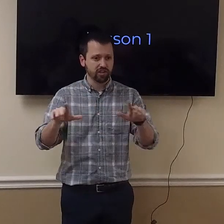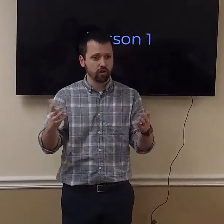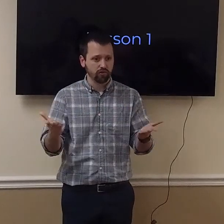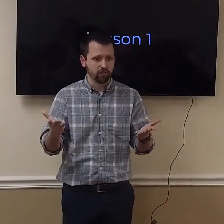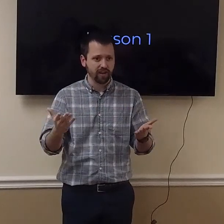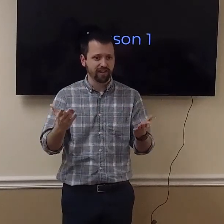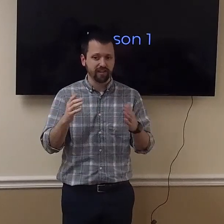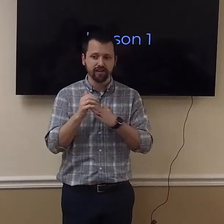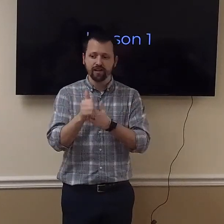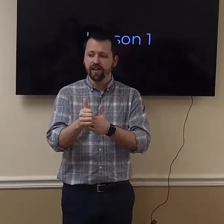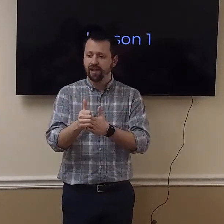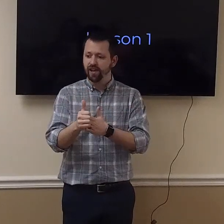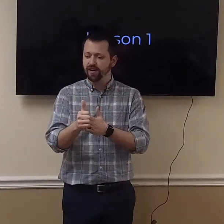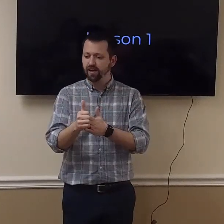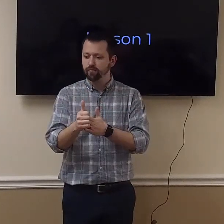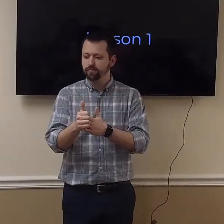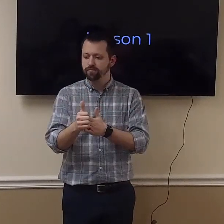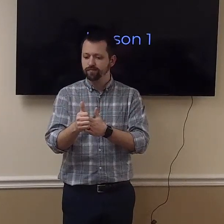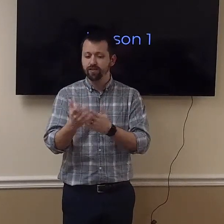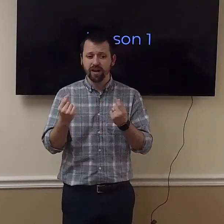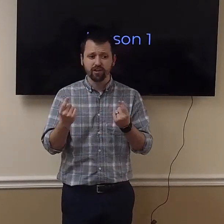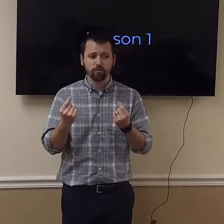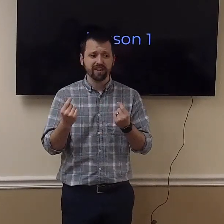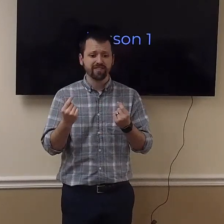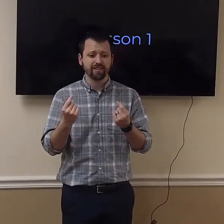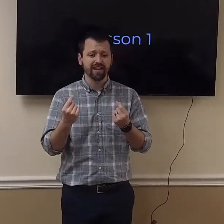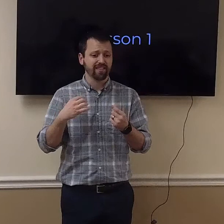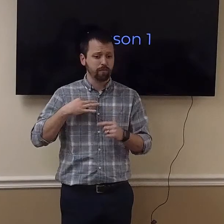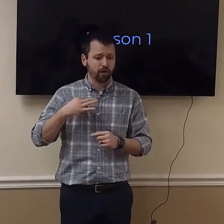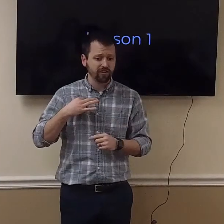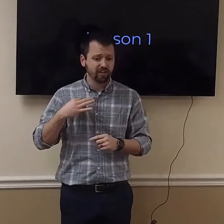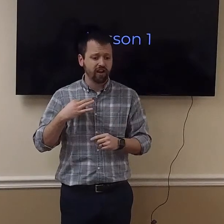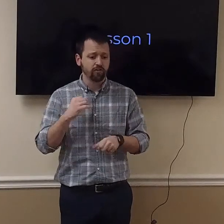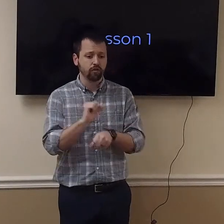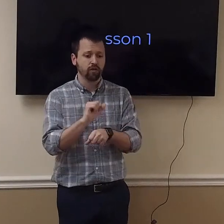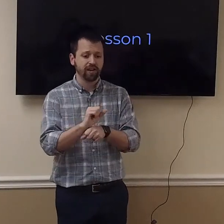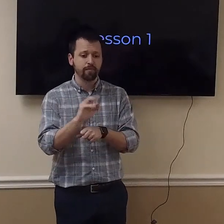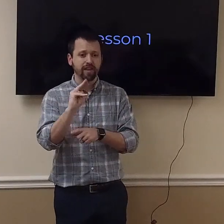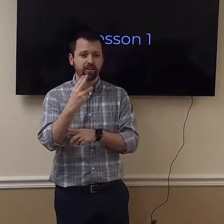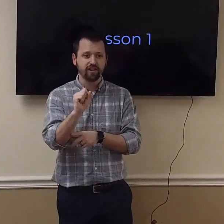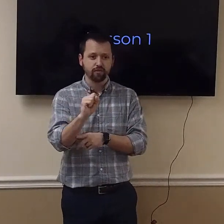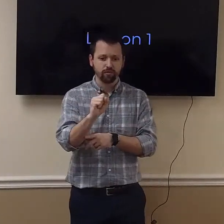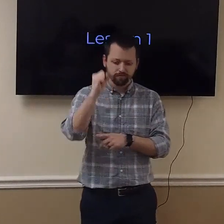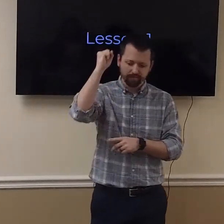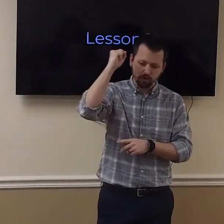here also that I lead, and that's what I do. But that's, like I said, I'm a volunteer. I also work at Mainland High School. Go